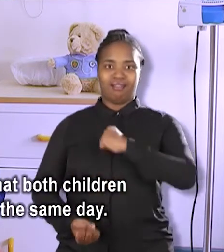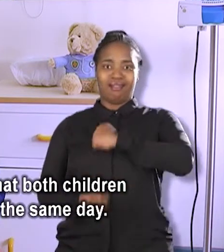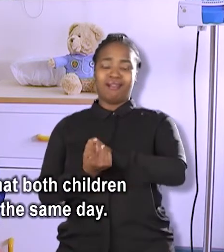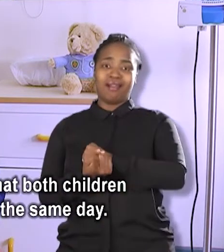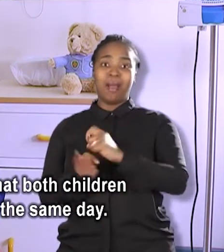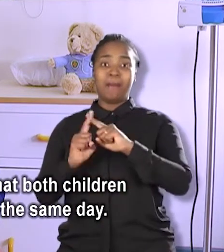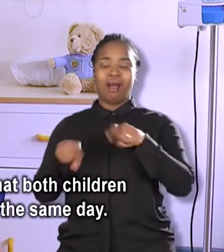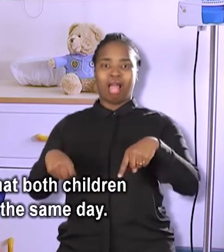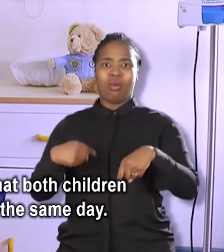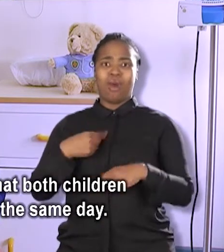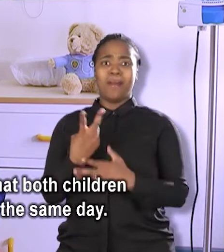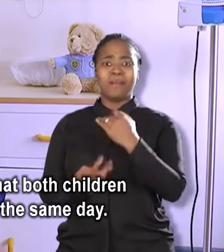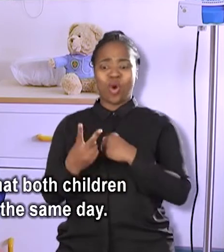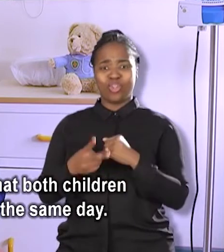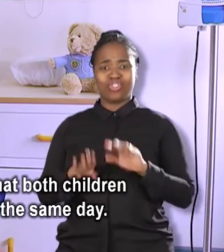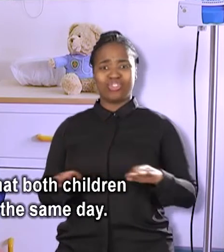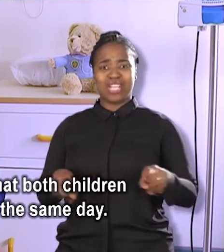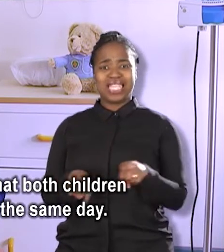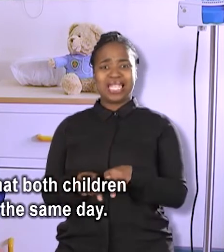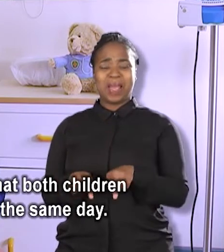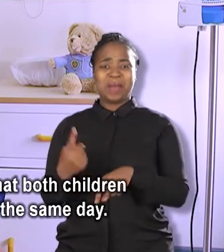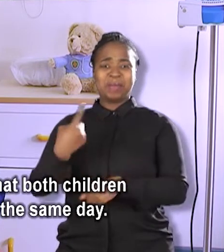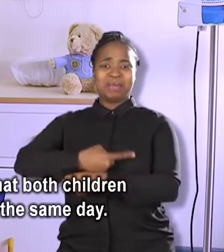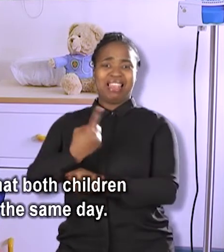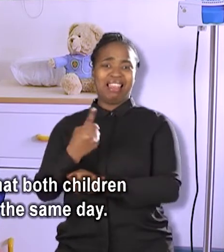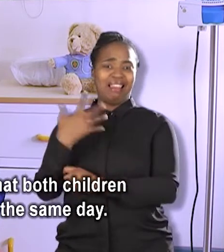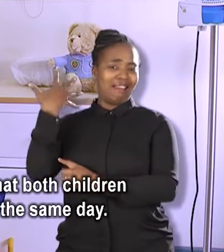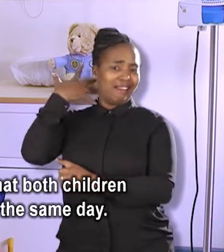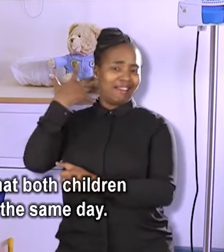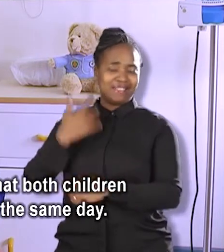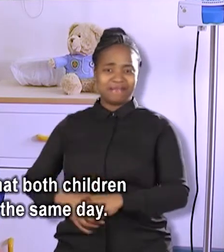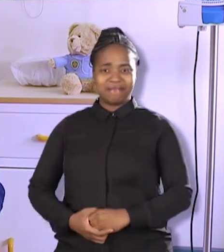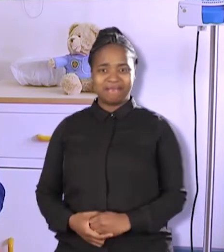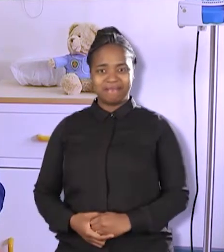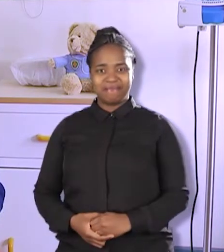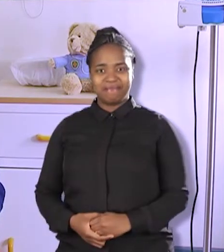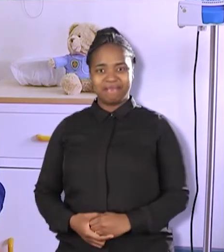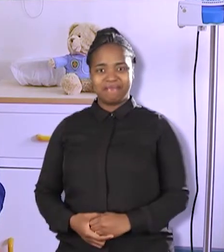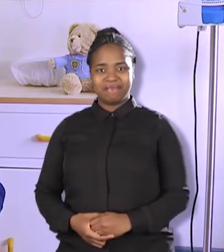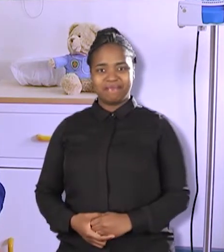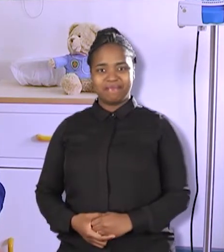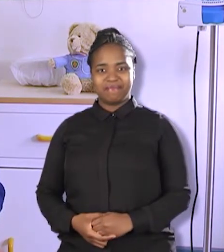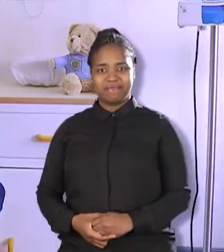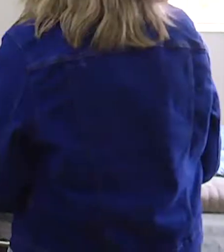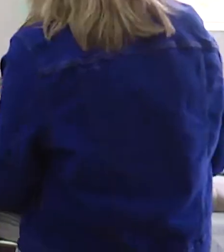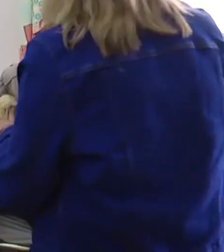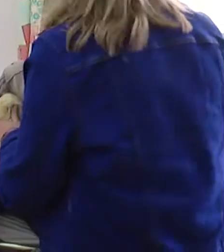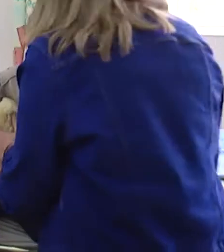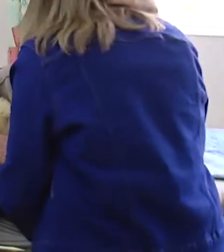I'm also very nervous that both my children must go for operations on the same day.